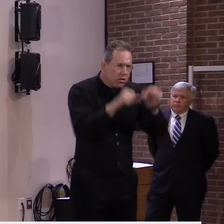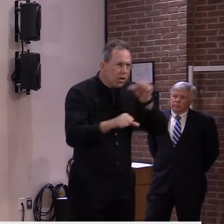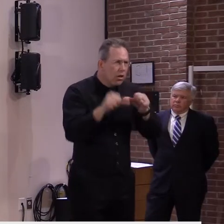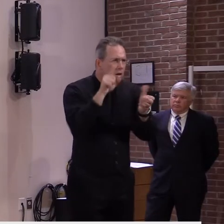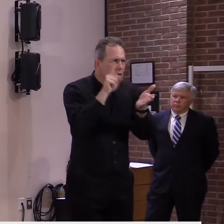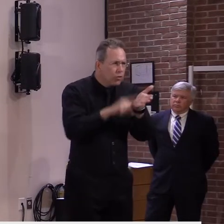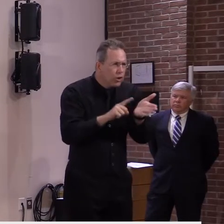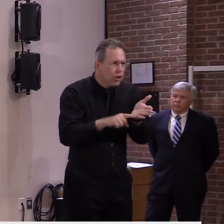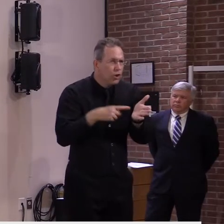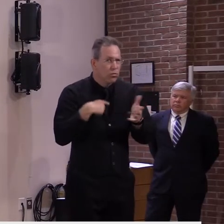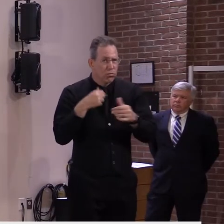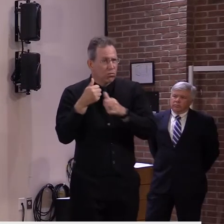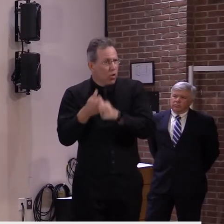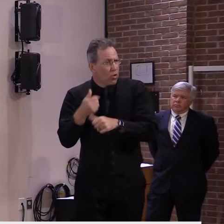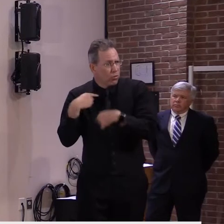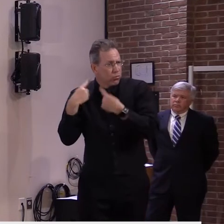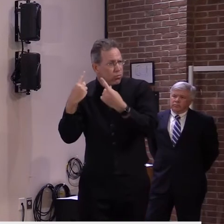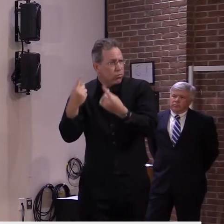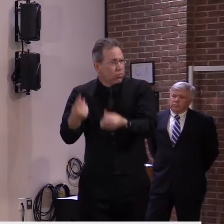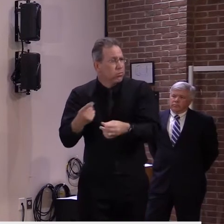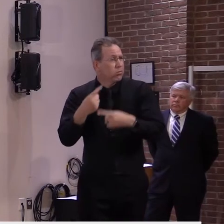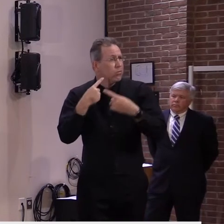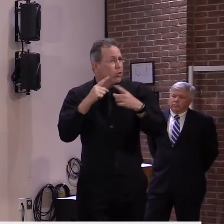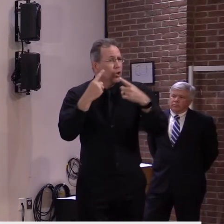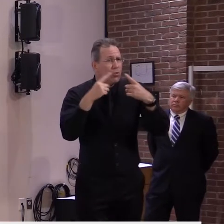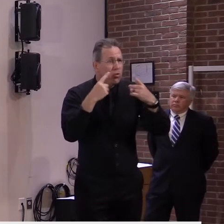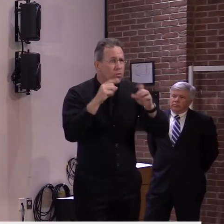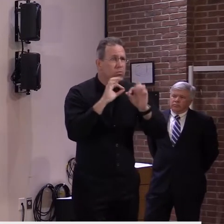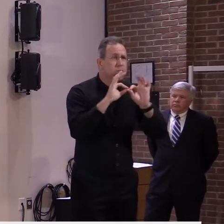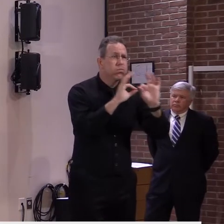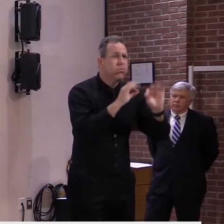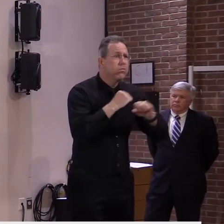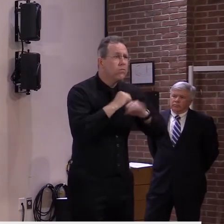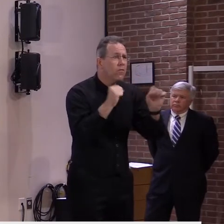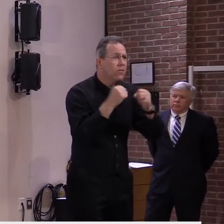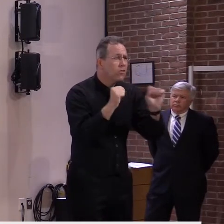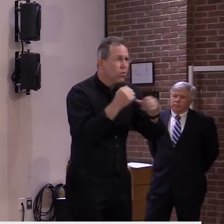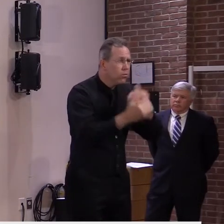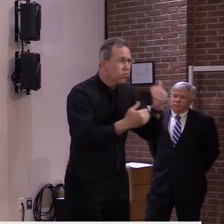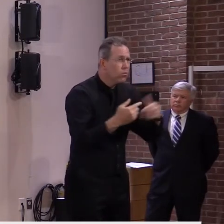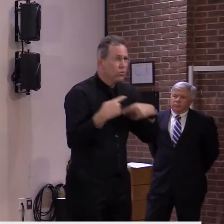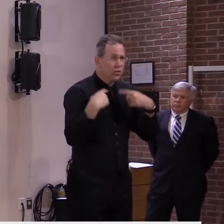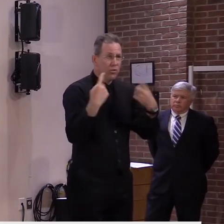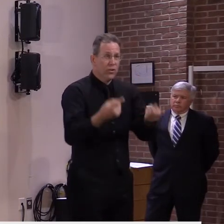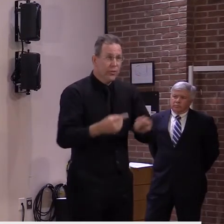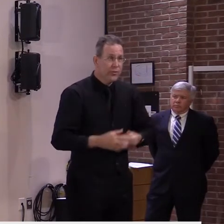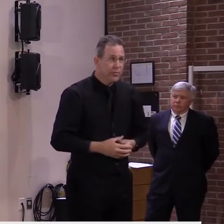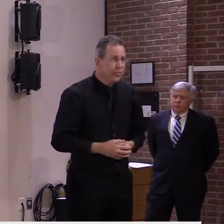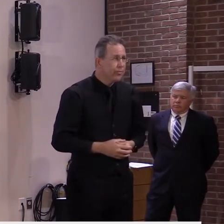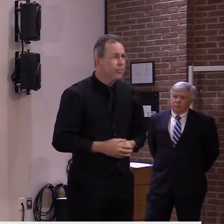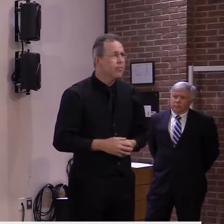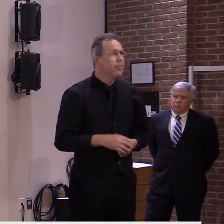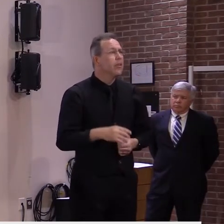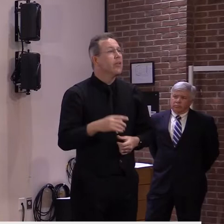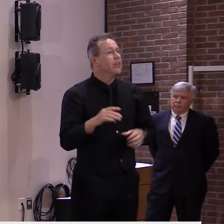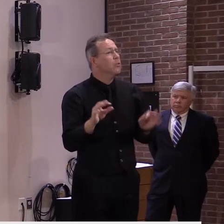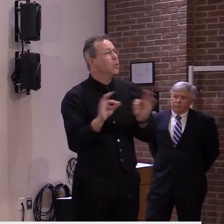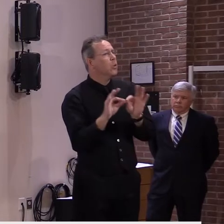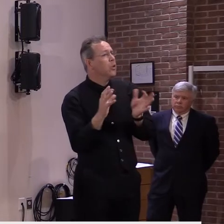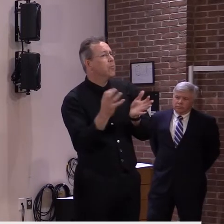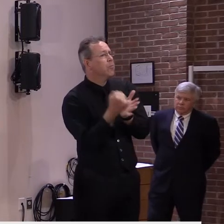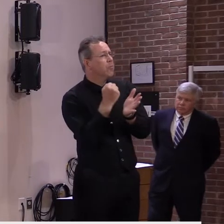Being the lowest in the country on many different fronts. So we decided to continue. It hit us by surprise, admittedly. I said that